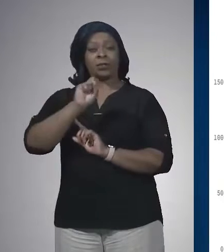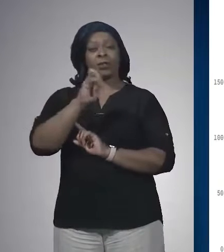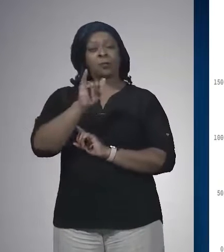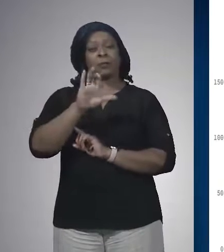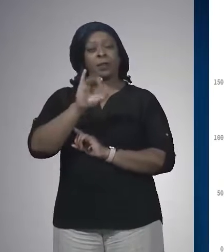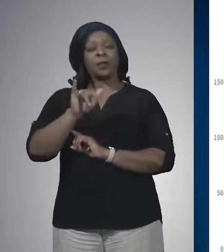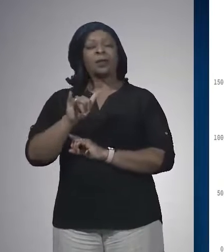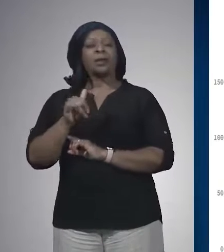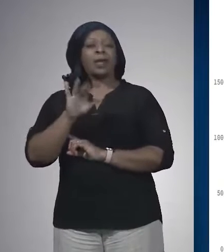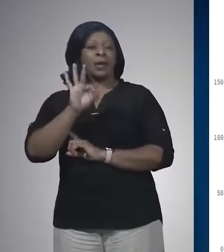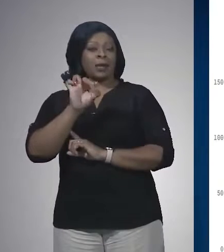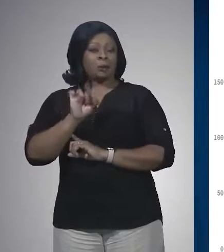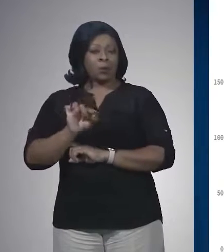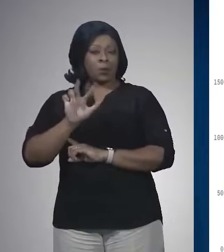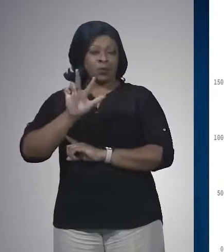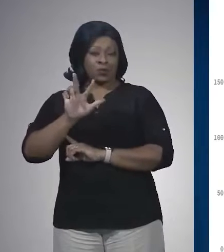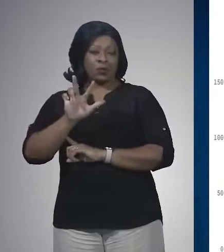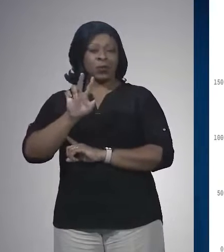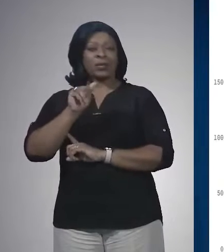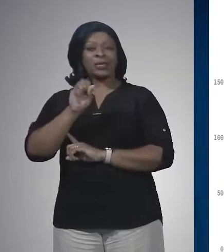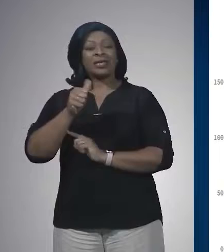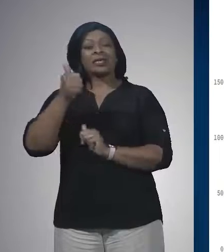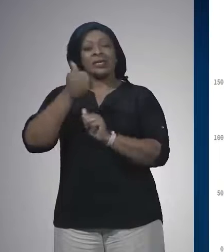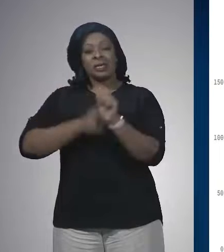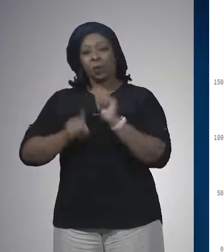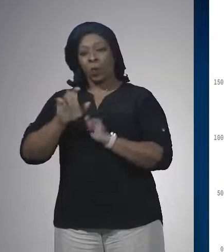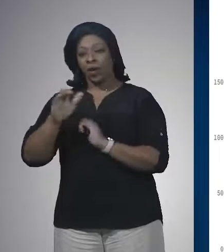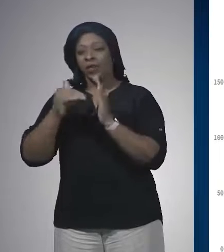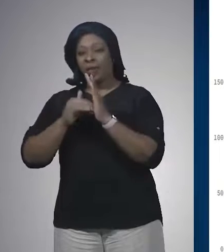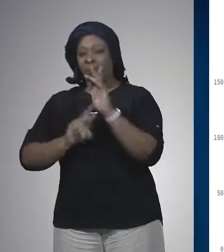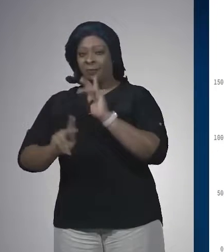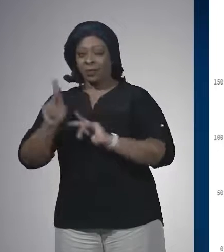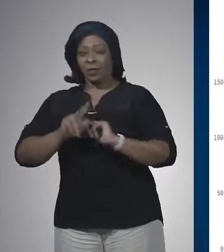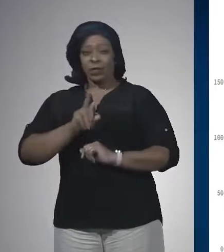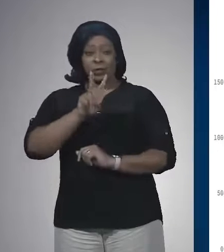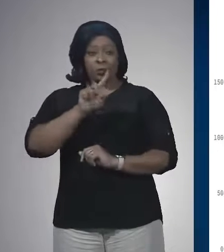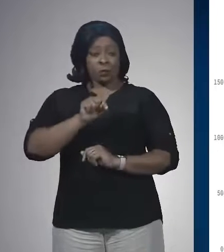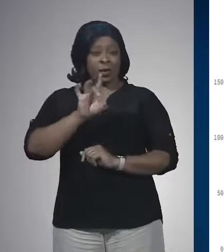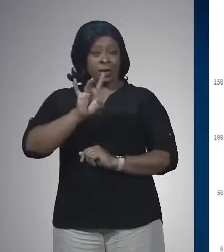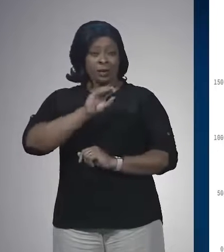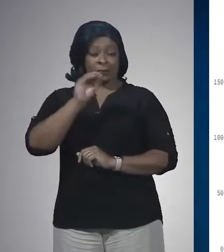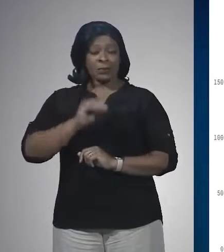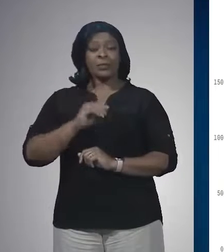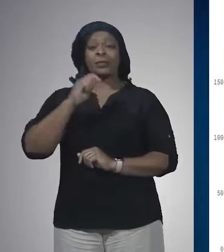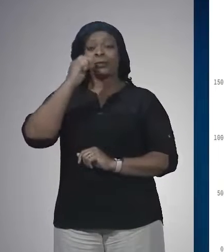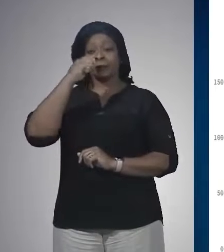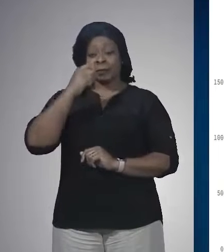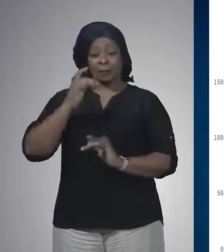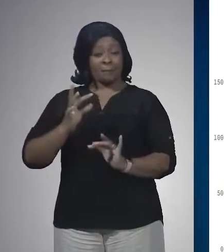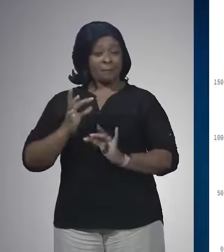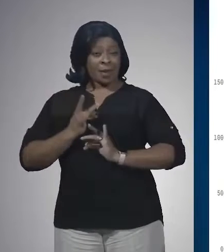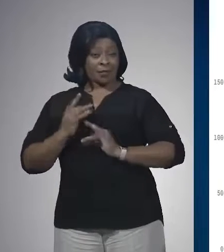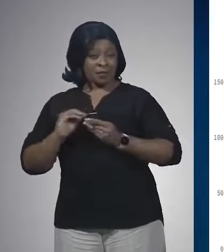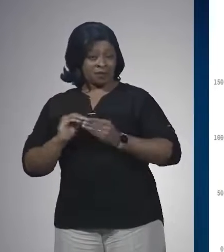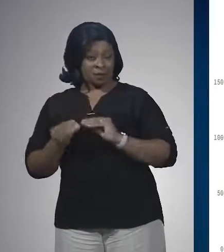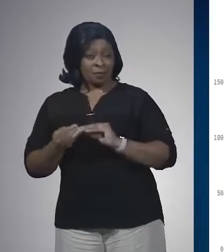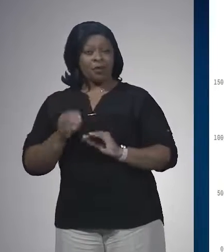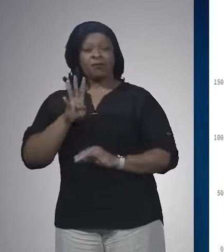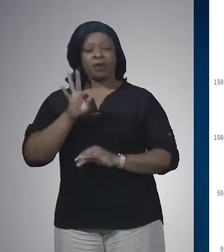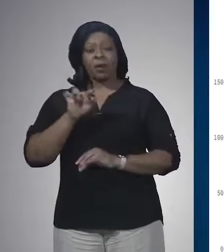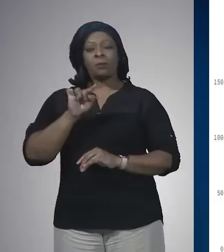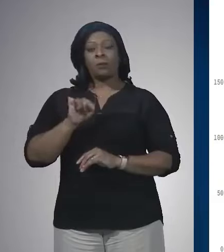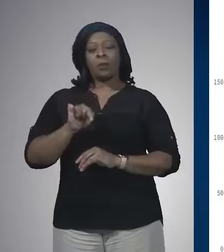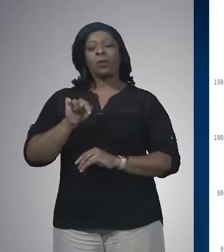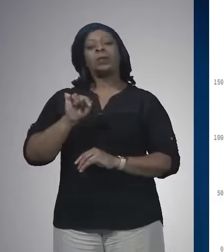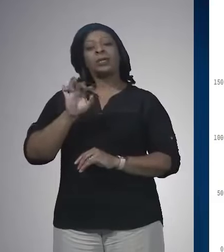has 9.3 cases per 100,000, a 2.8% test positivity rate, and